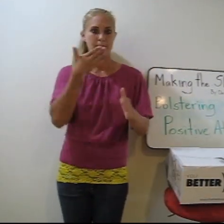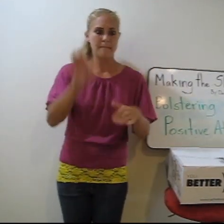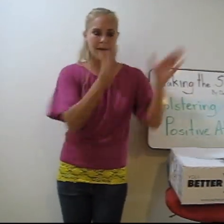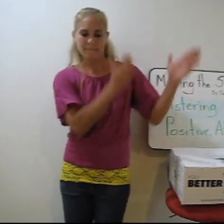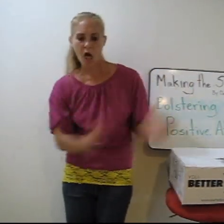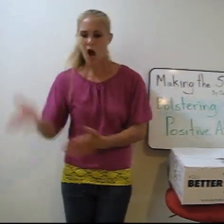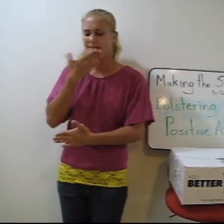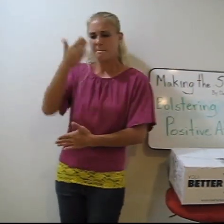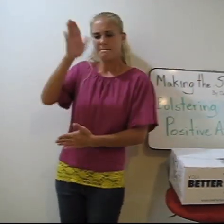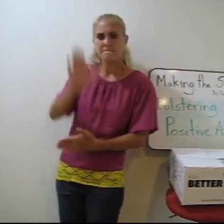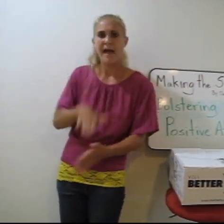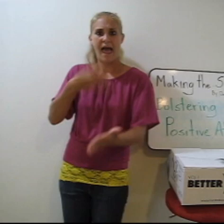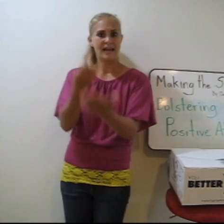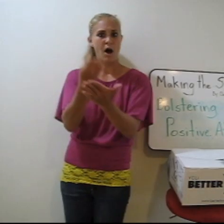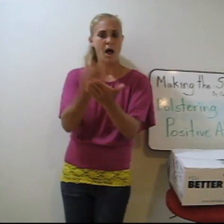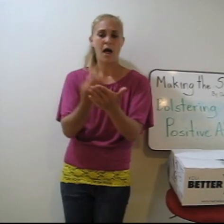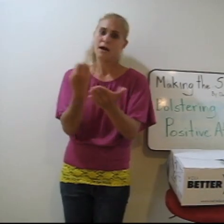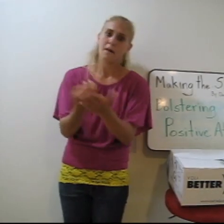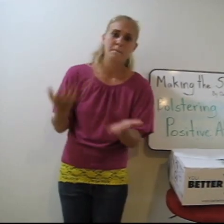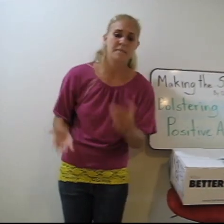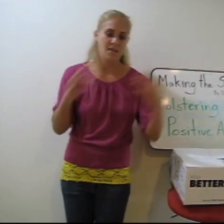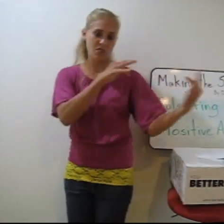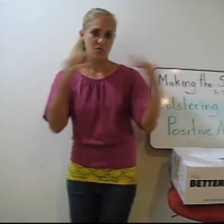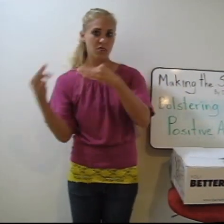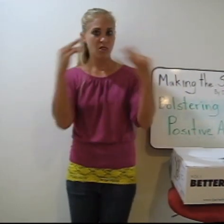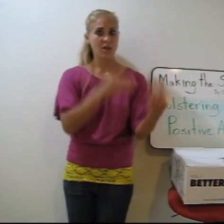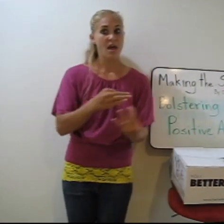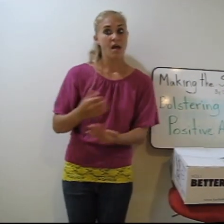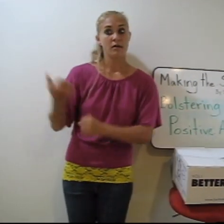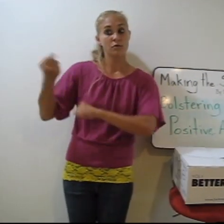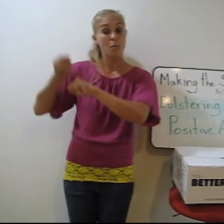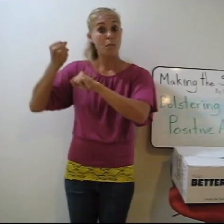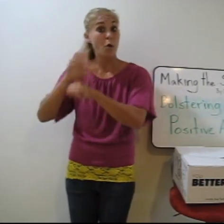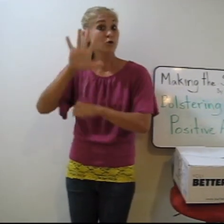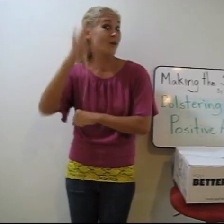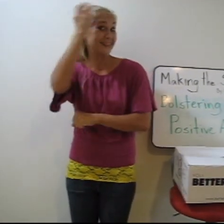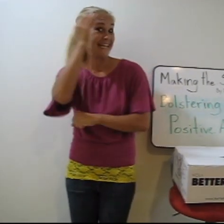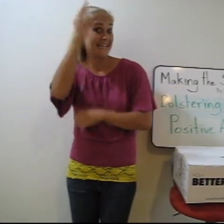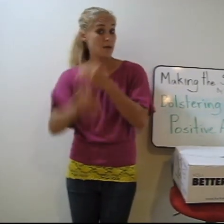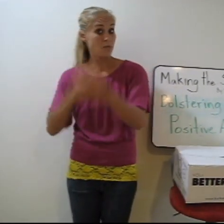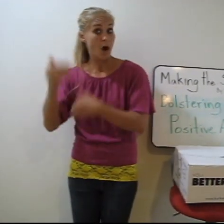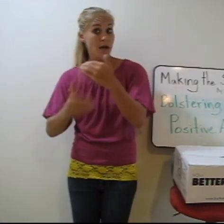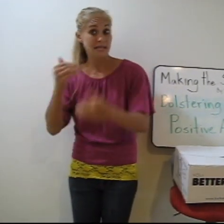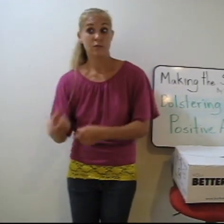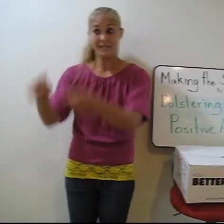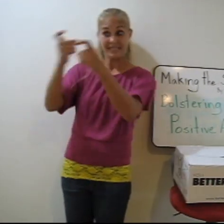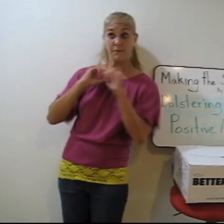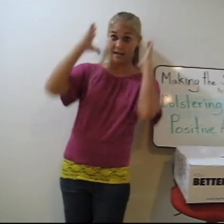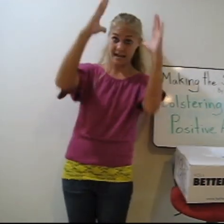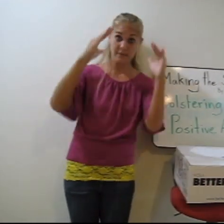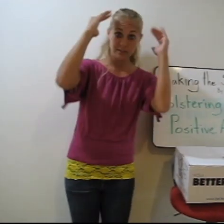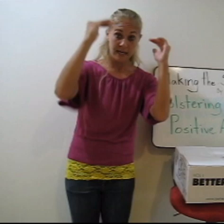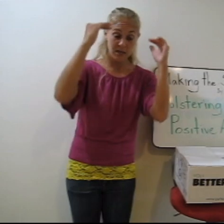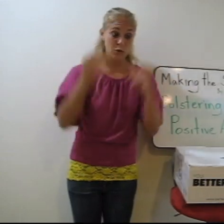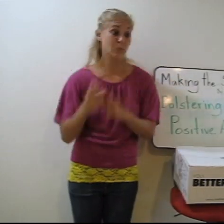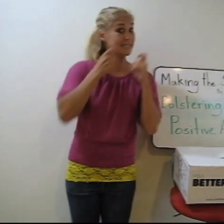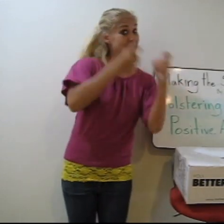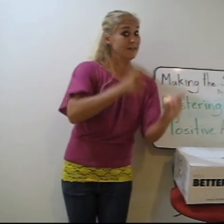and political battles drives your thinking process, which drives your expectations, which drives your creative output. That